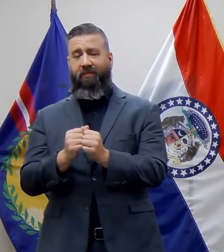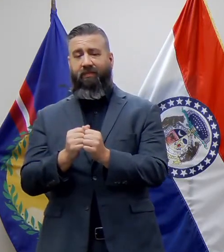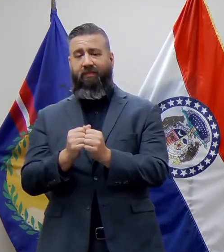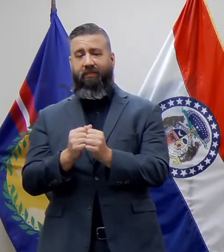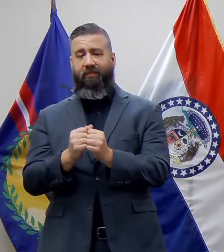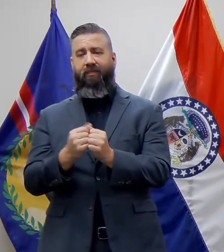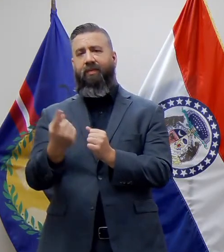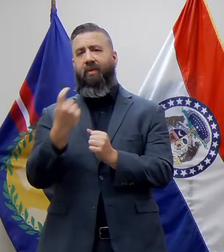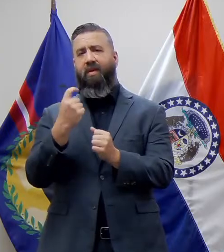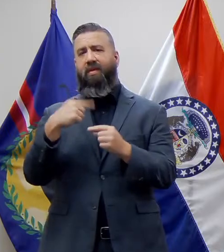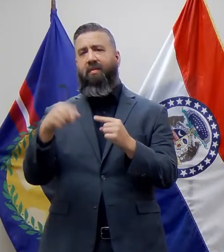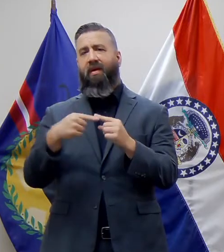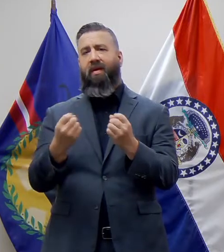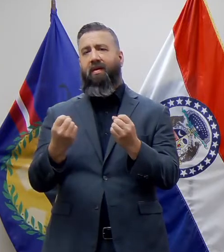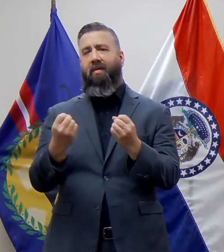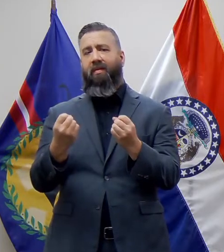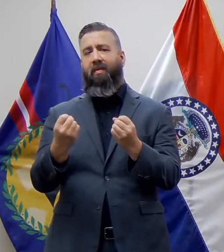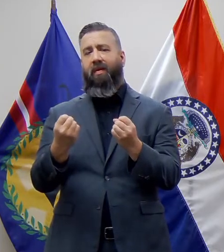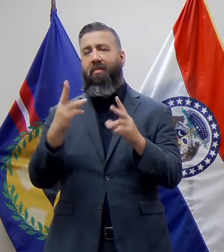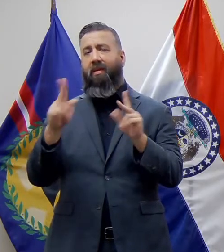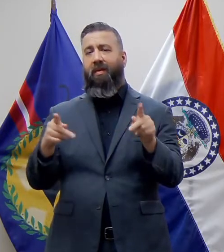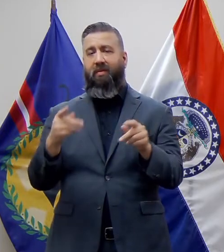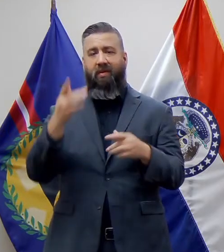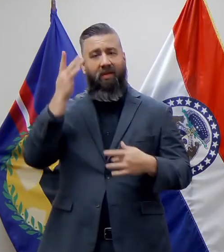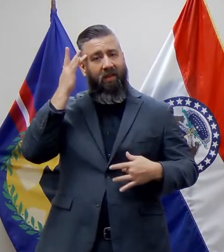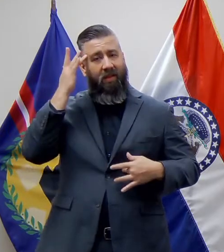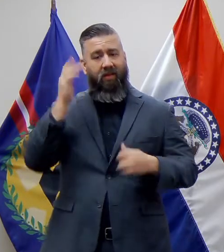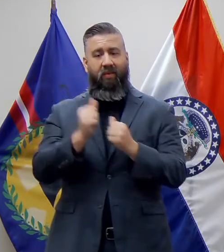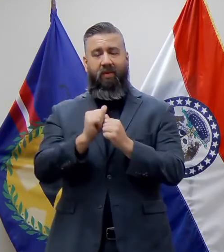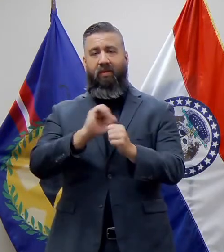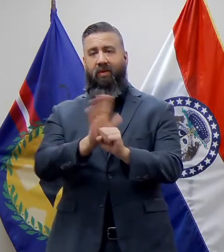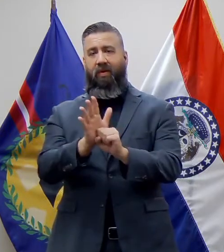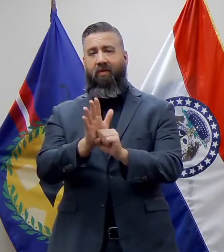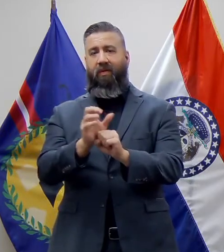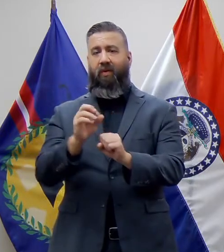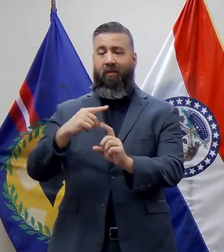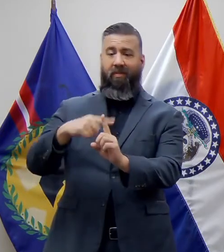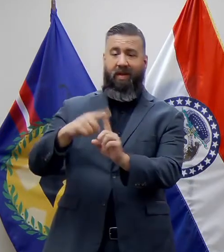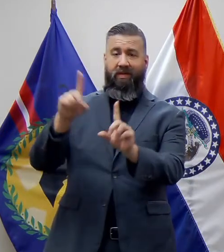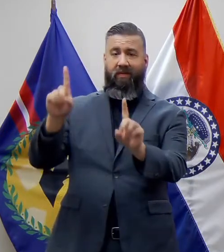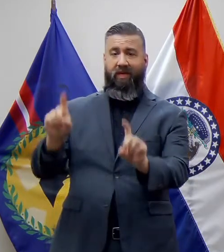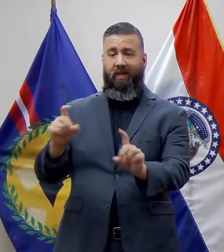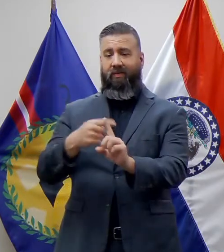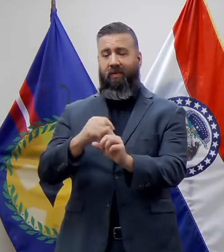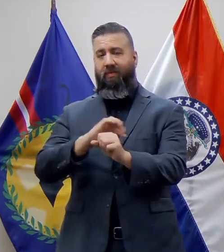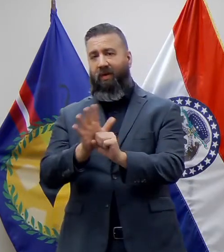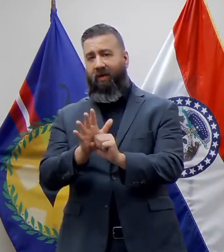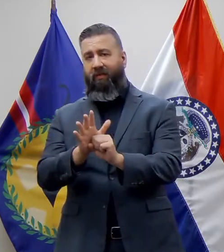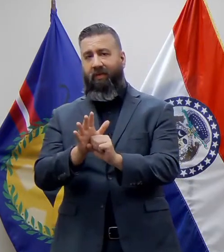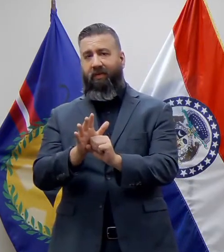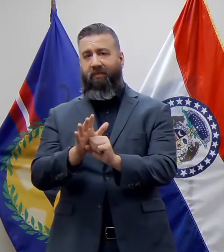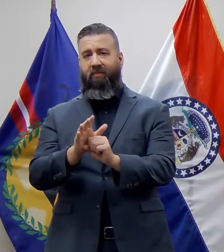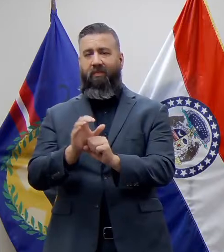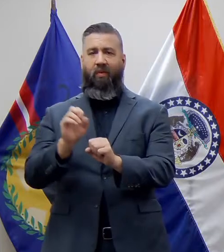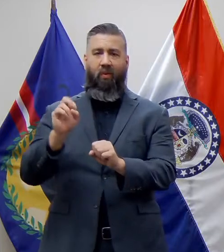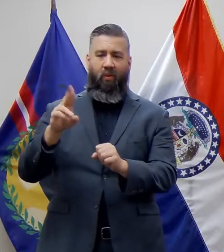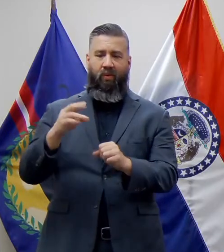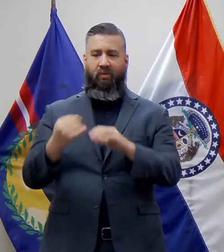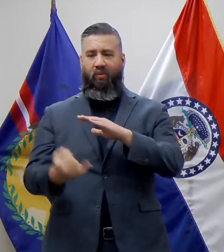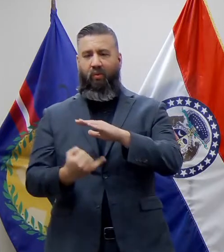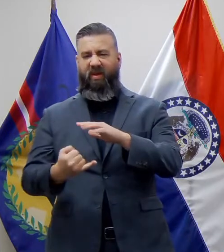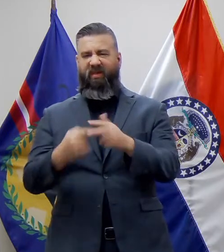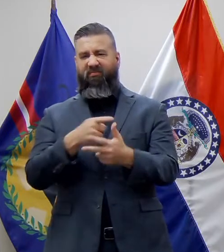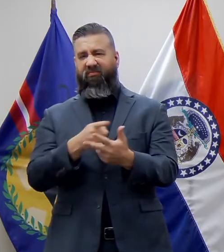number of people who are sick with COVID or have a positive test from COVID or are quarantined because of